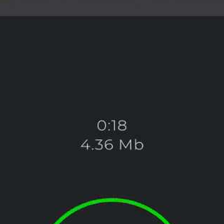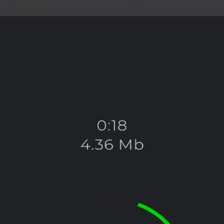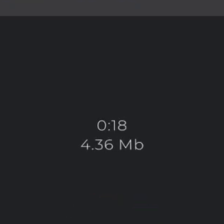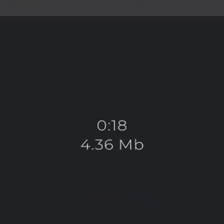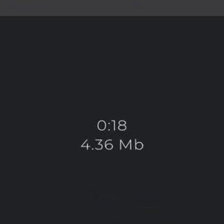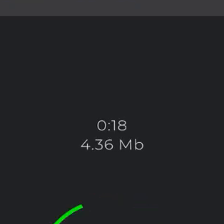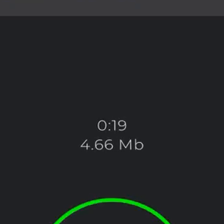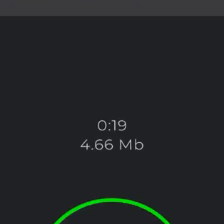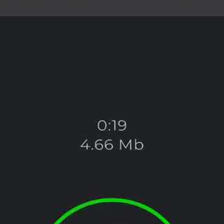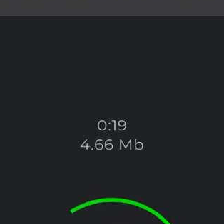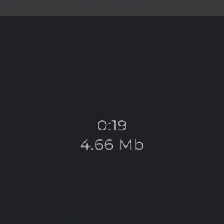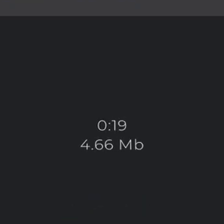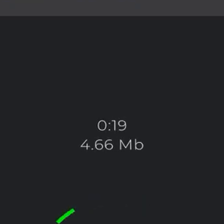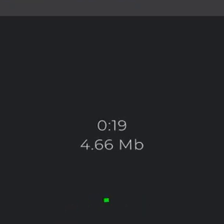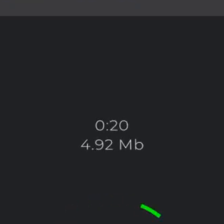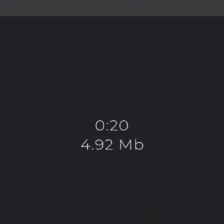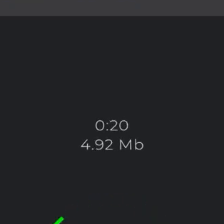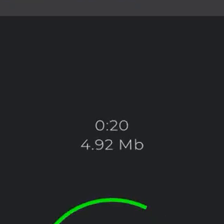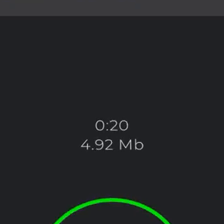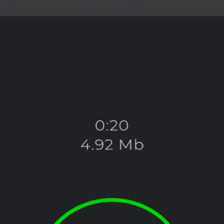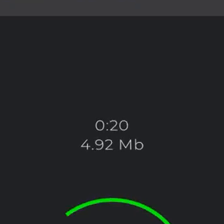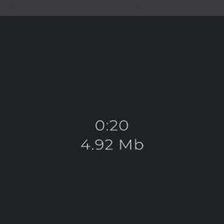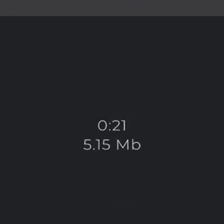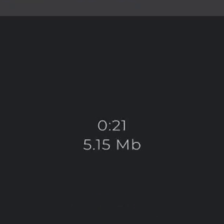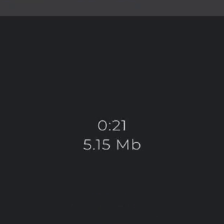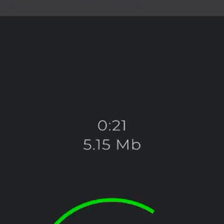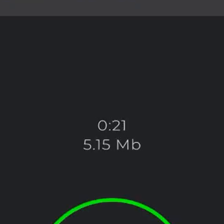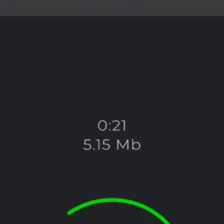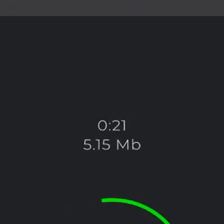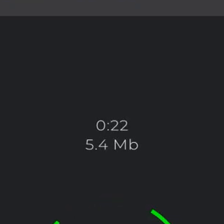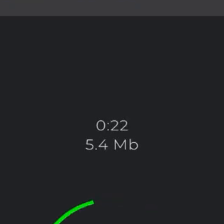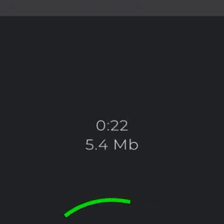or in a sign language interpreting program,